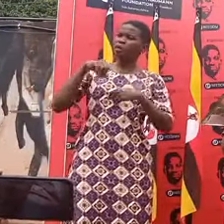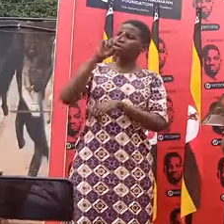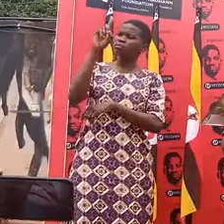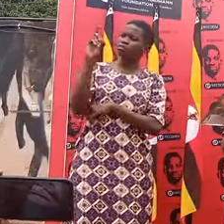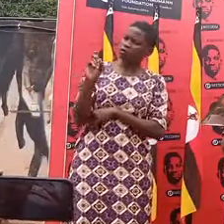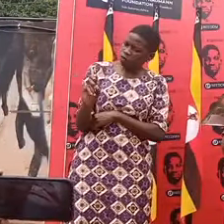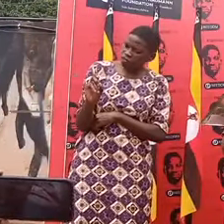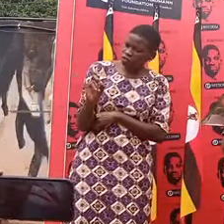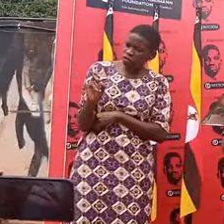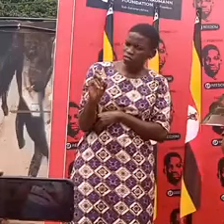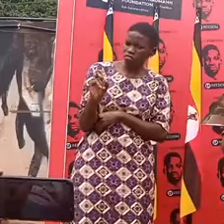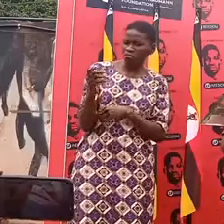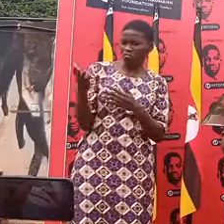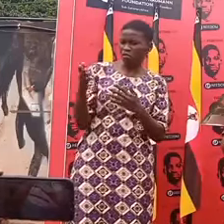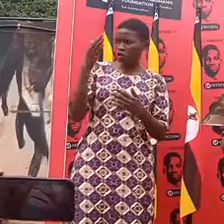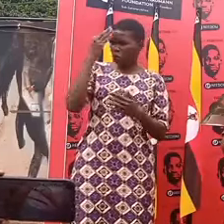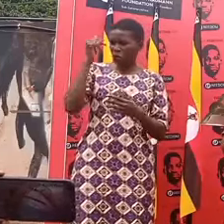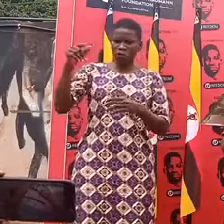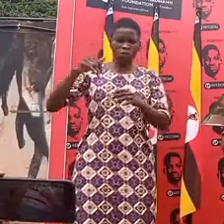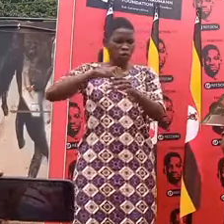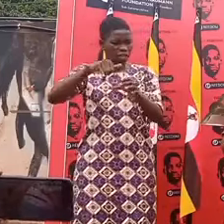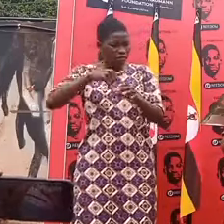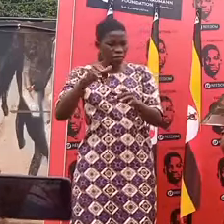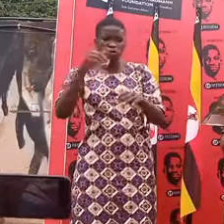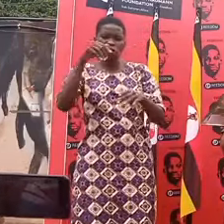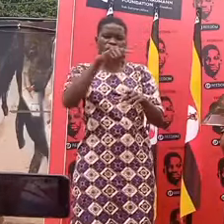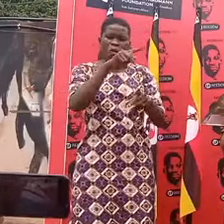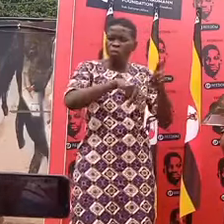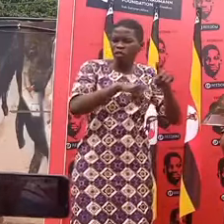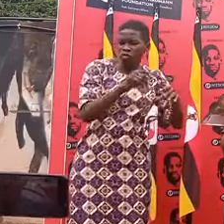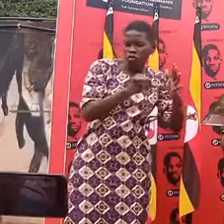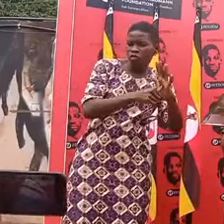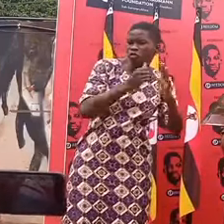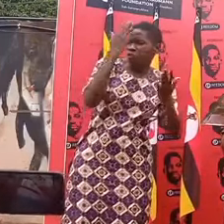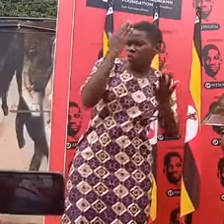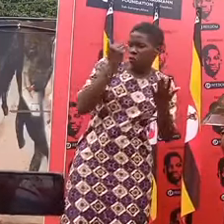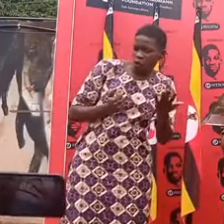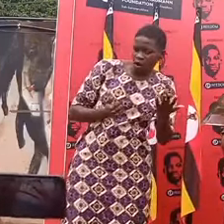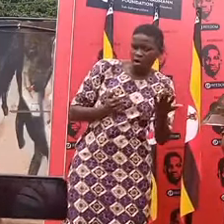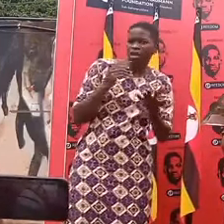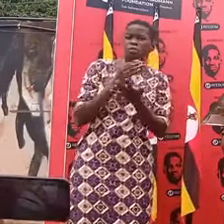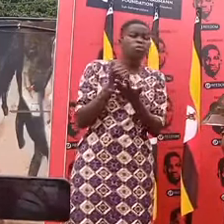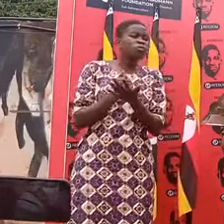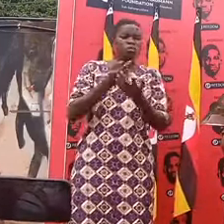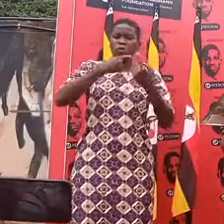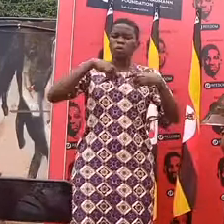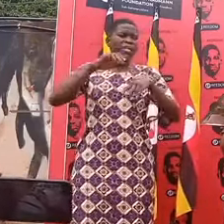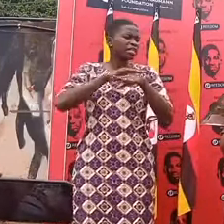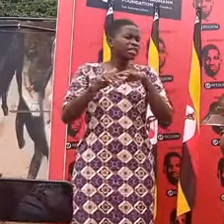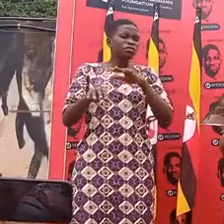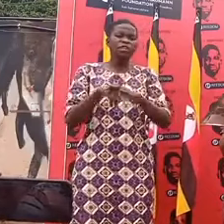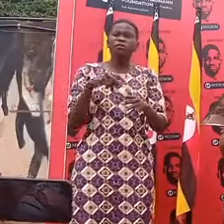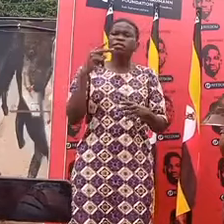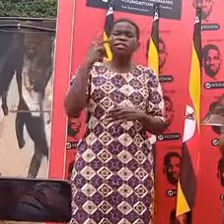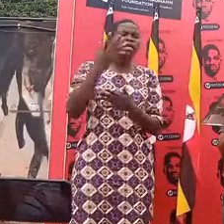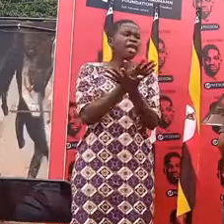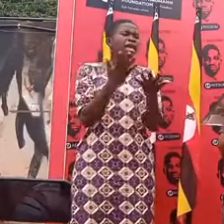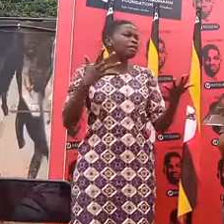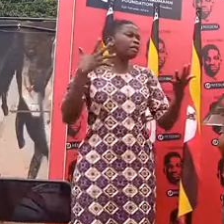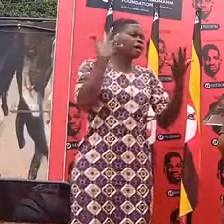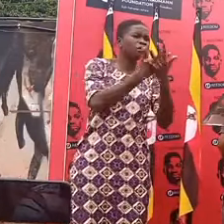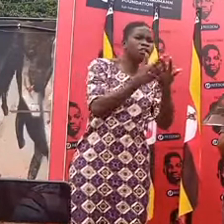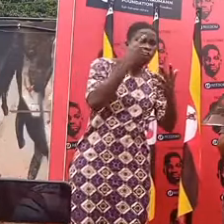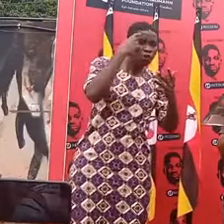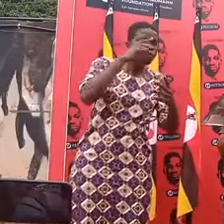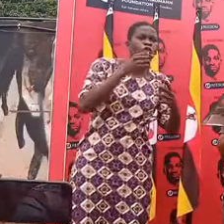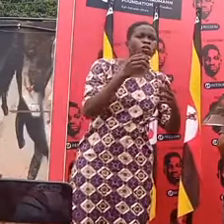the non-partisanship of the police, because we have not seen any arrests being made for